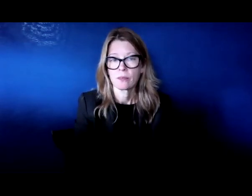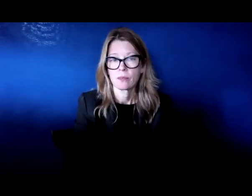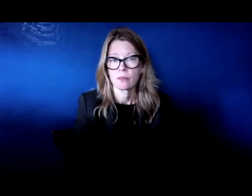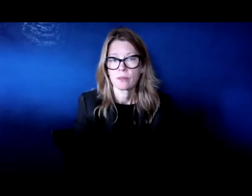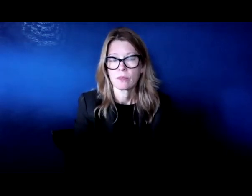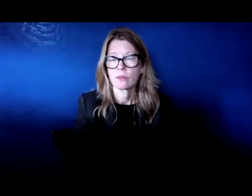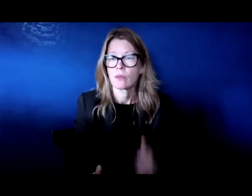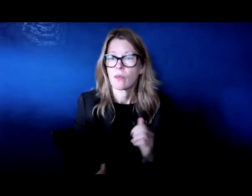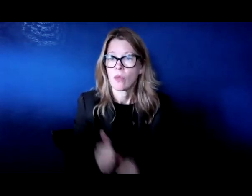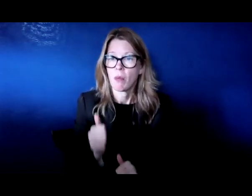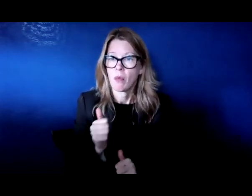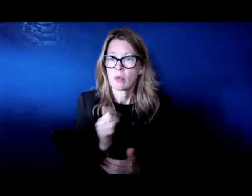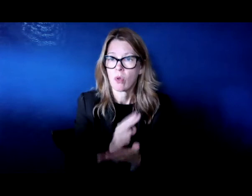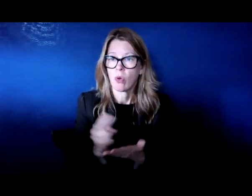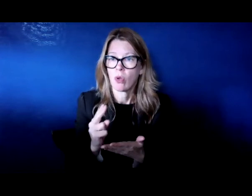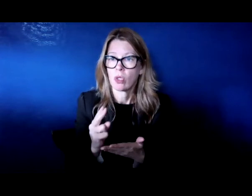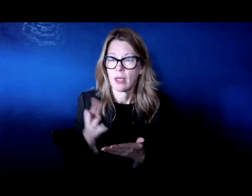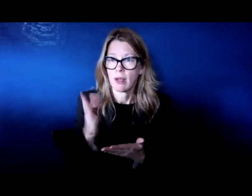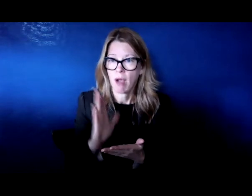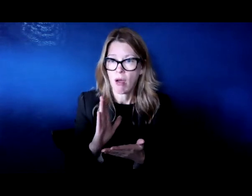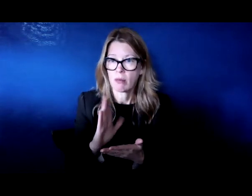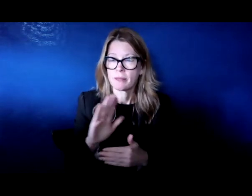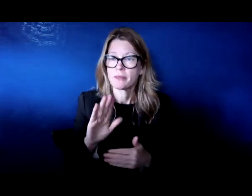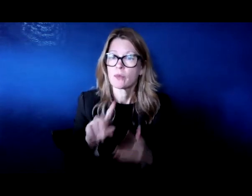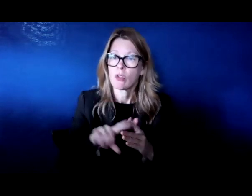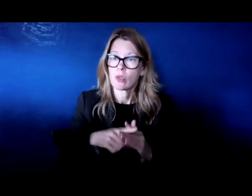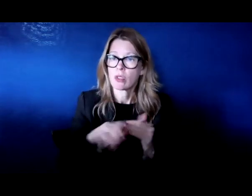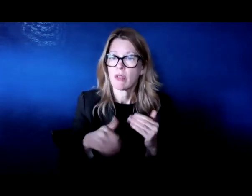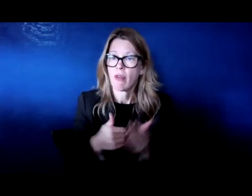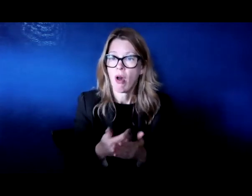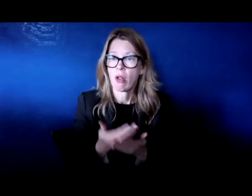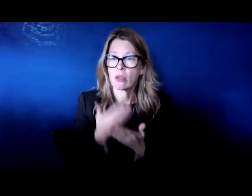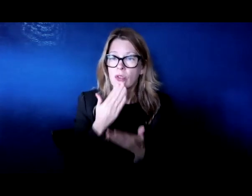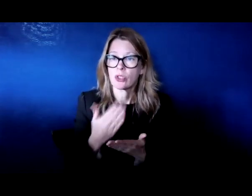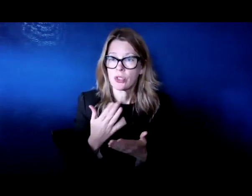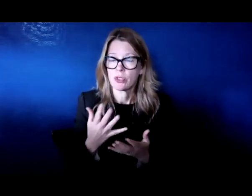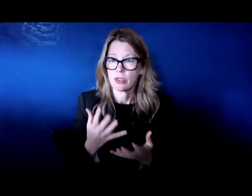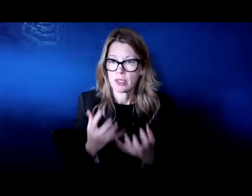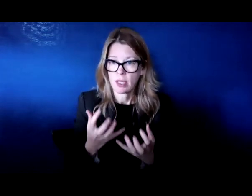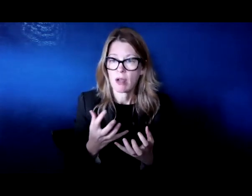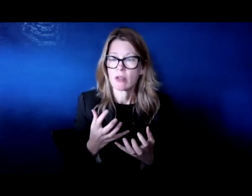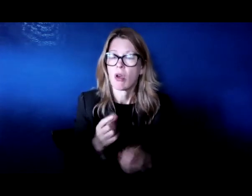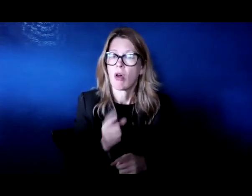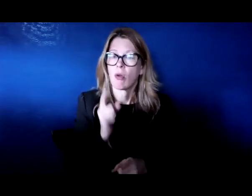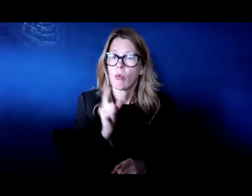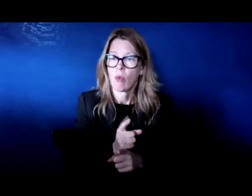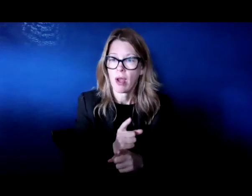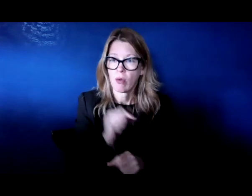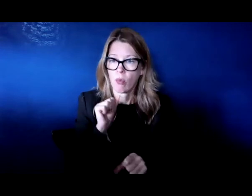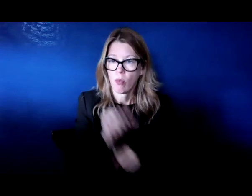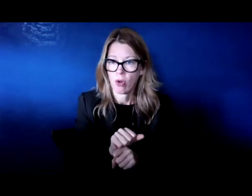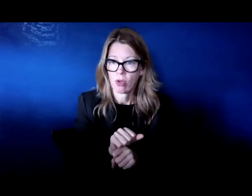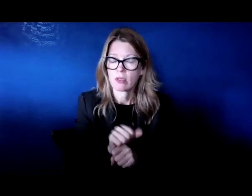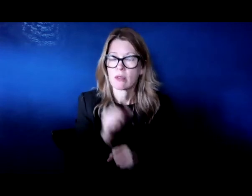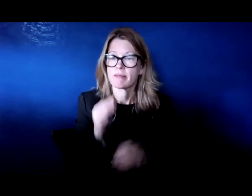Most holy God, the source of all good desires, all right judgments, and all just works,